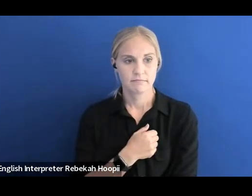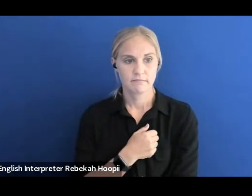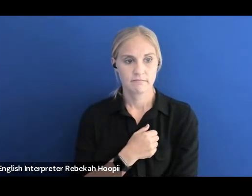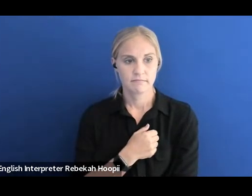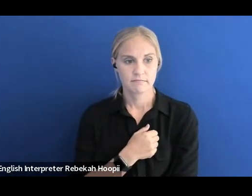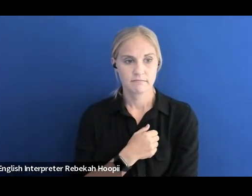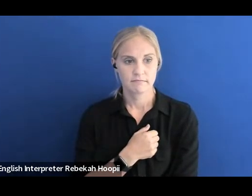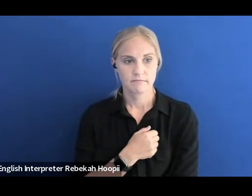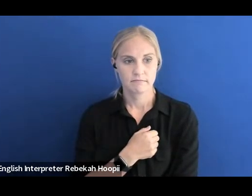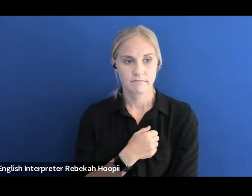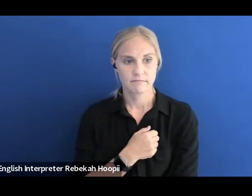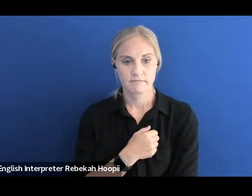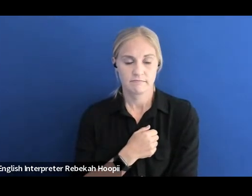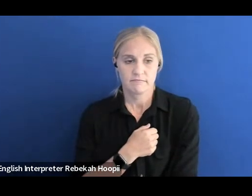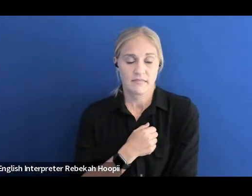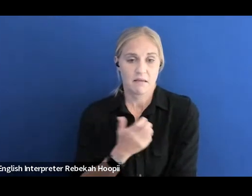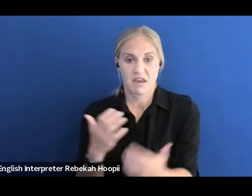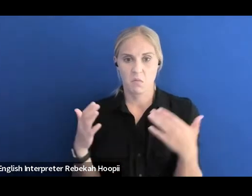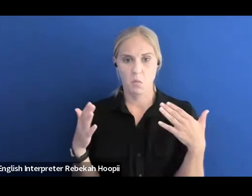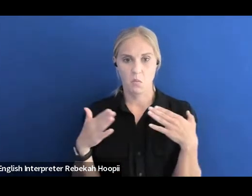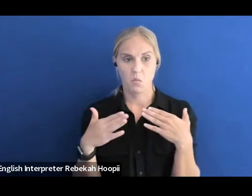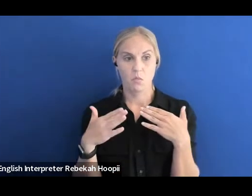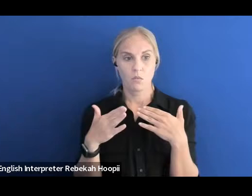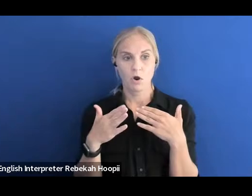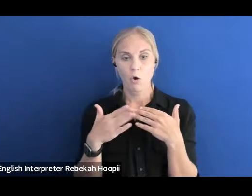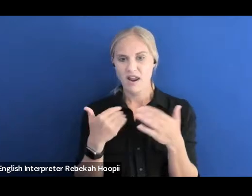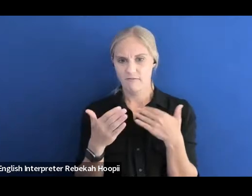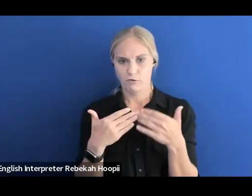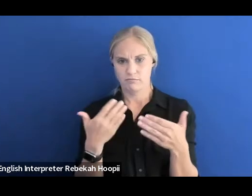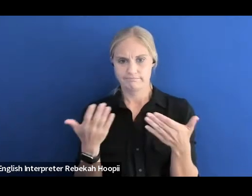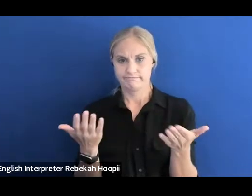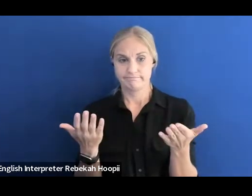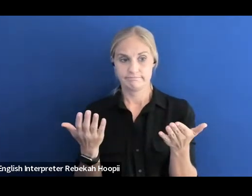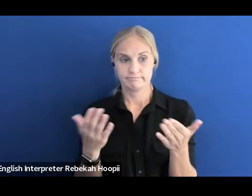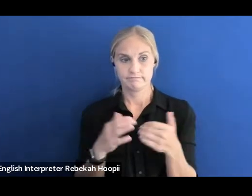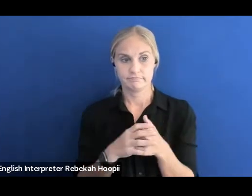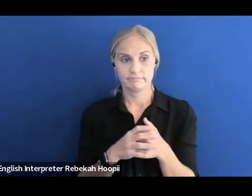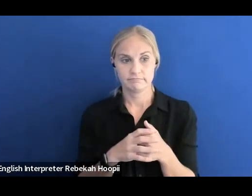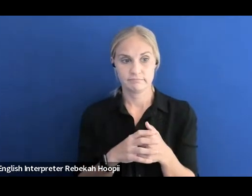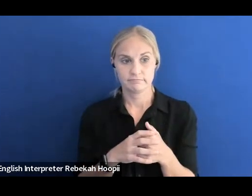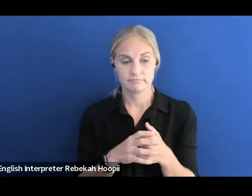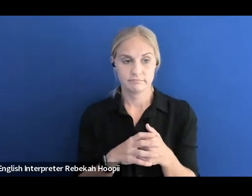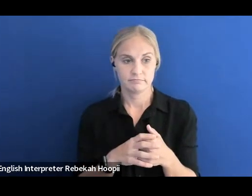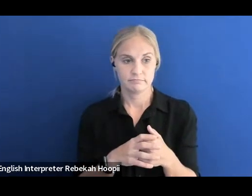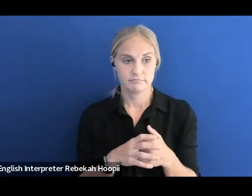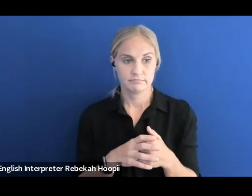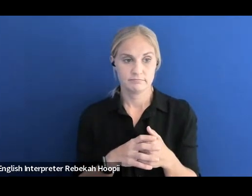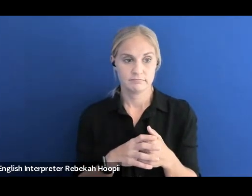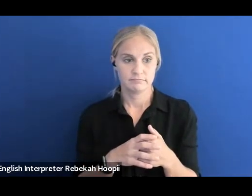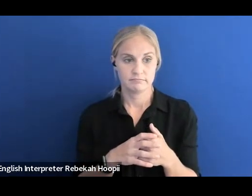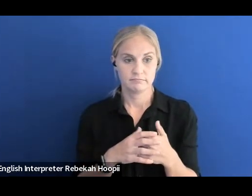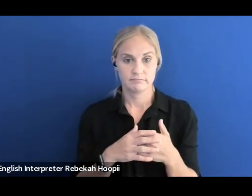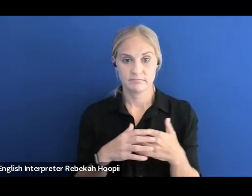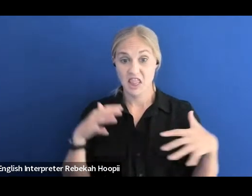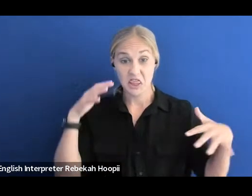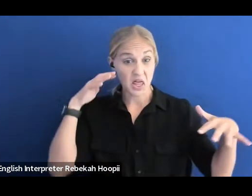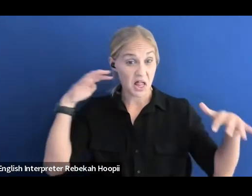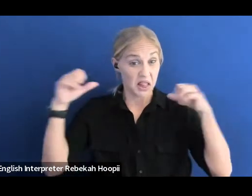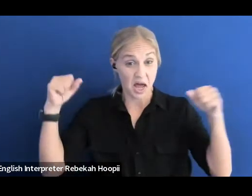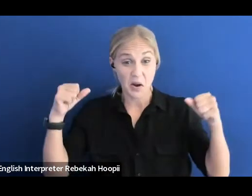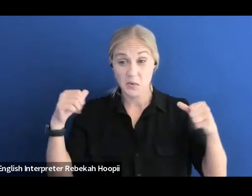I hear the whatever it is, the loudest thing at 12 o'clock at